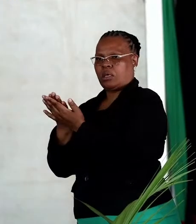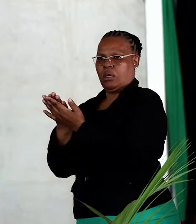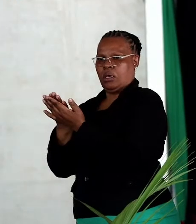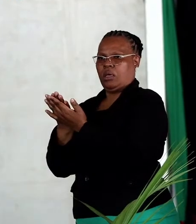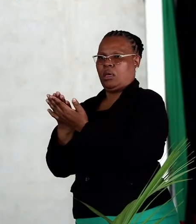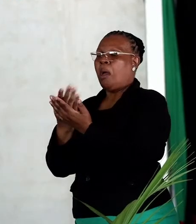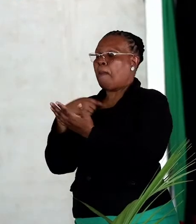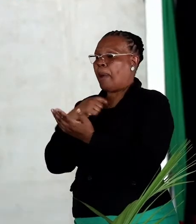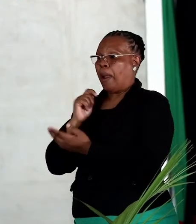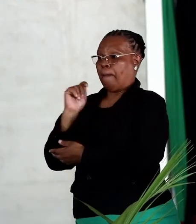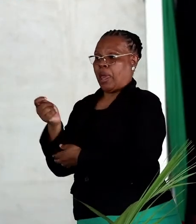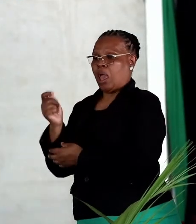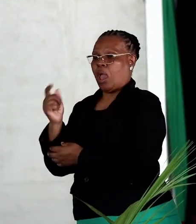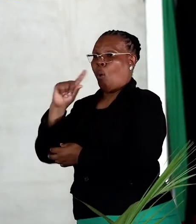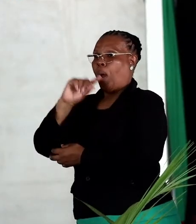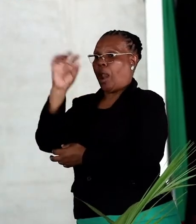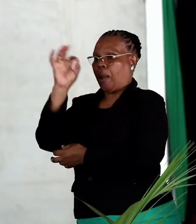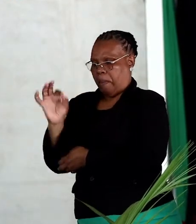70%.